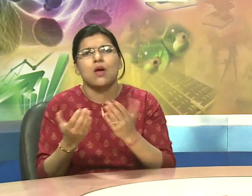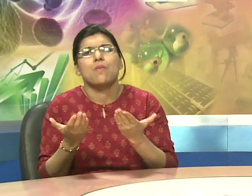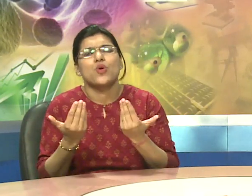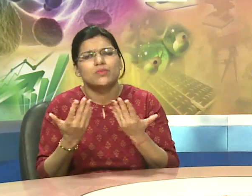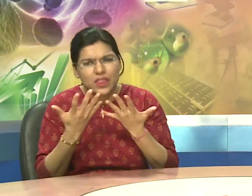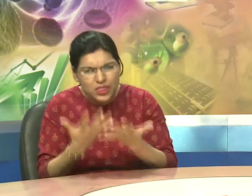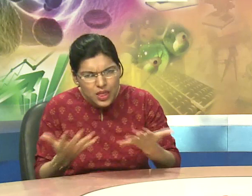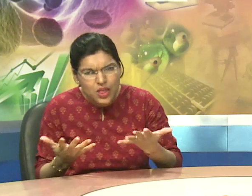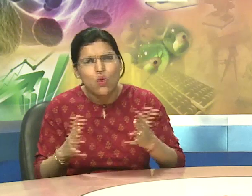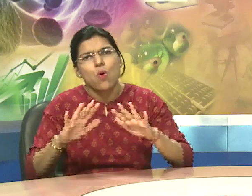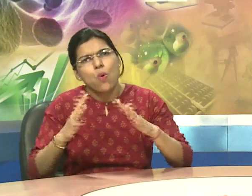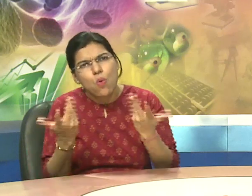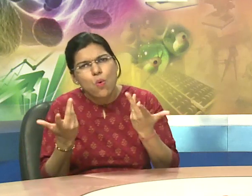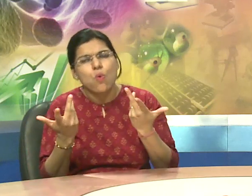or for any other reasons.